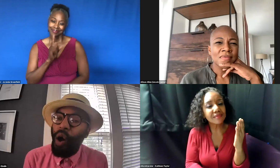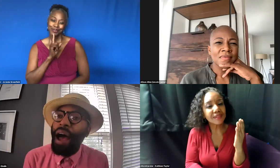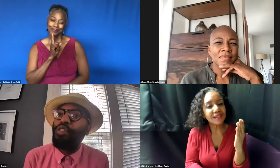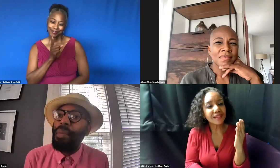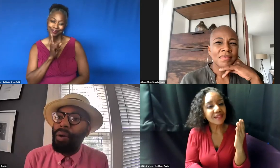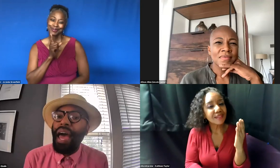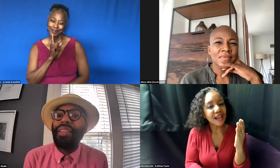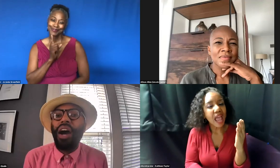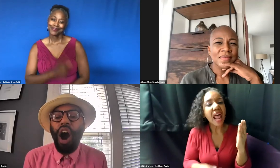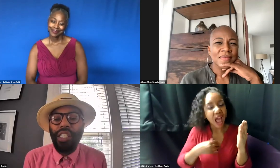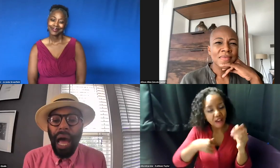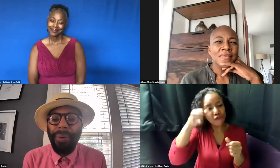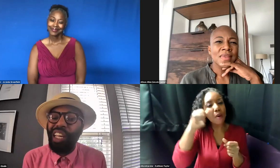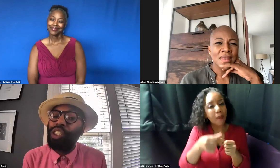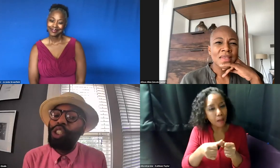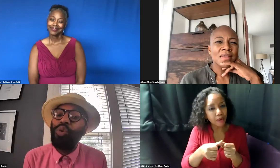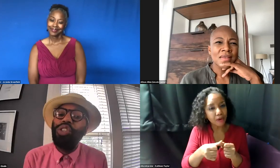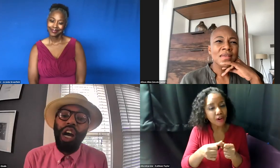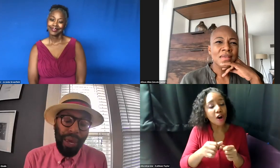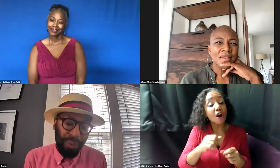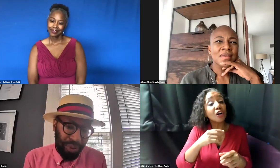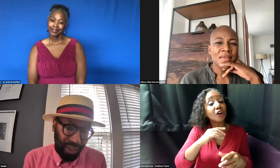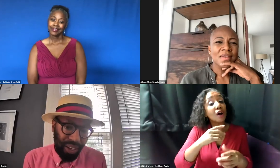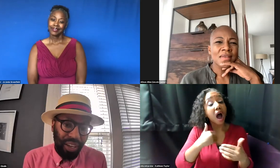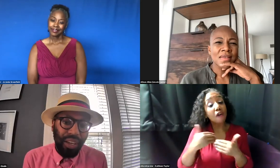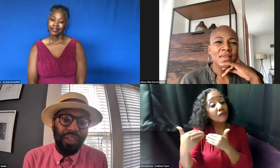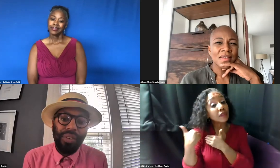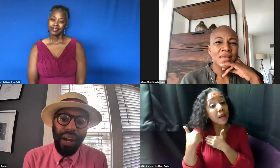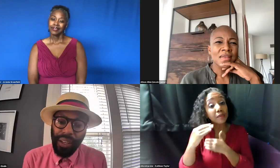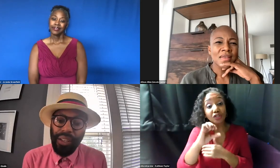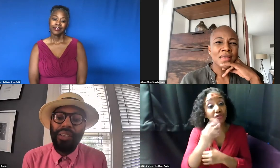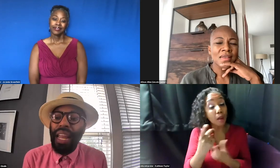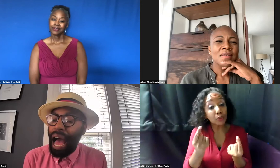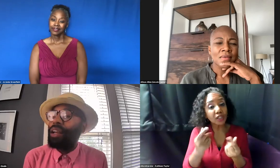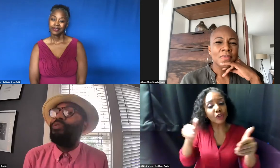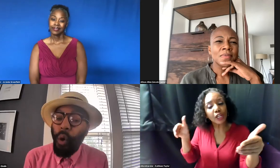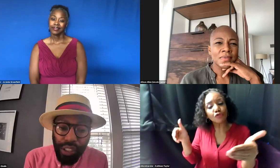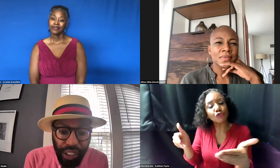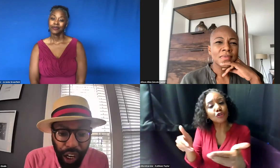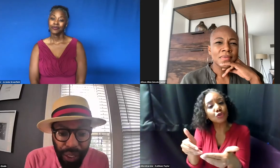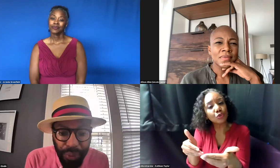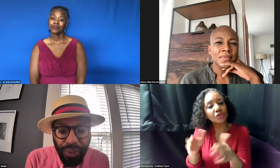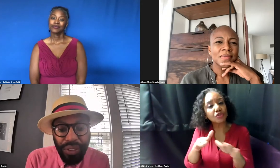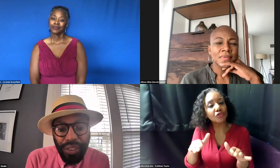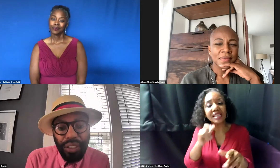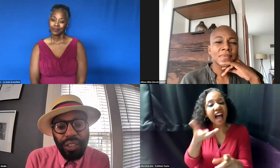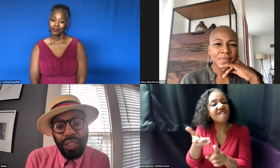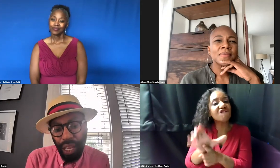And we all have to remember that our job is to introduce young people, right? Not force young